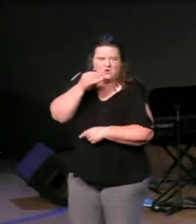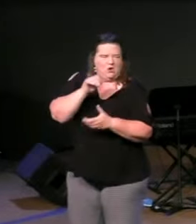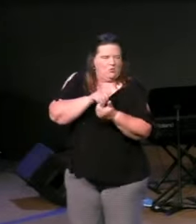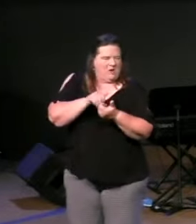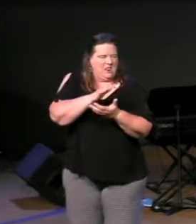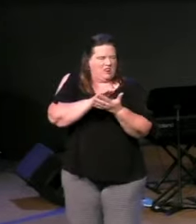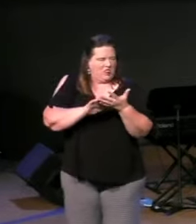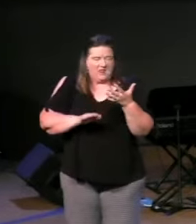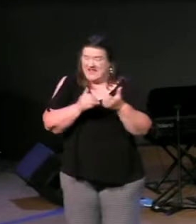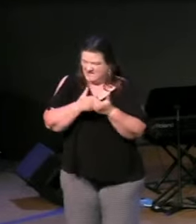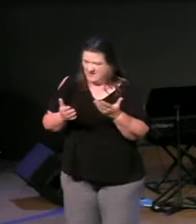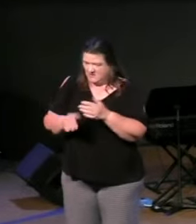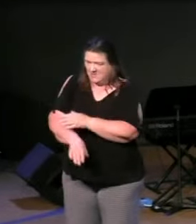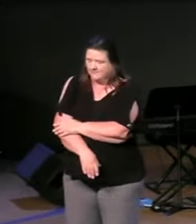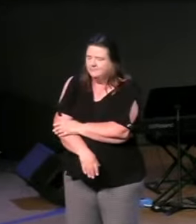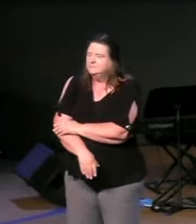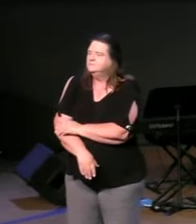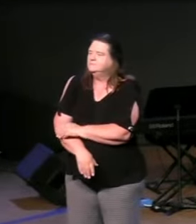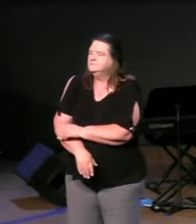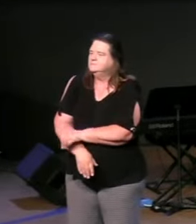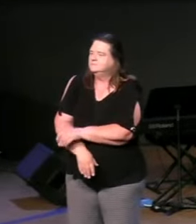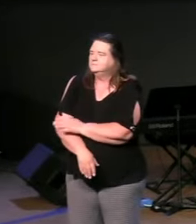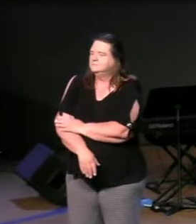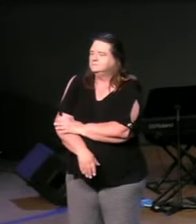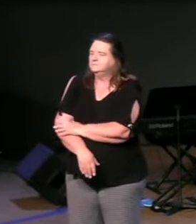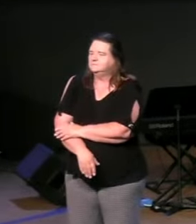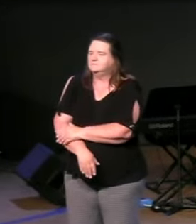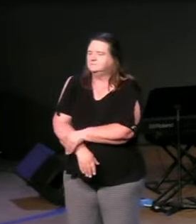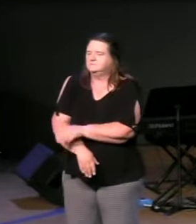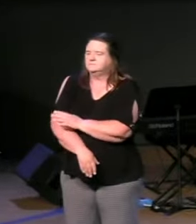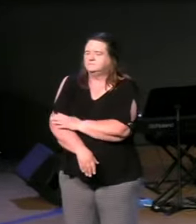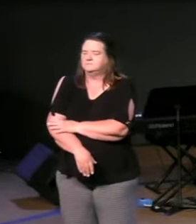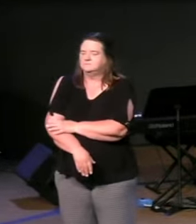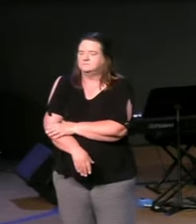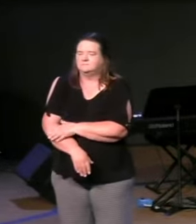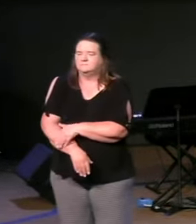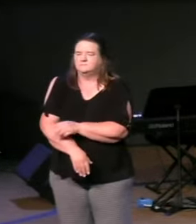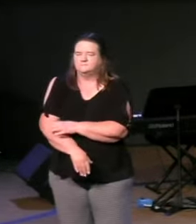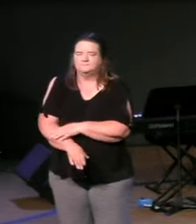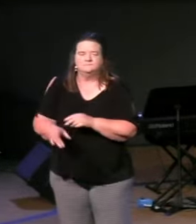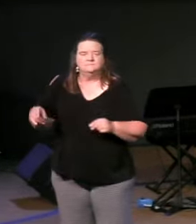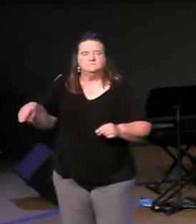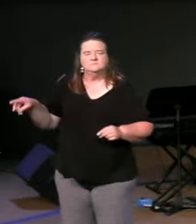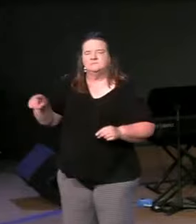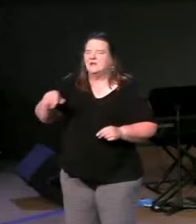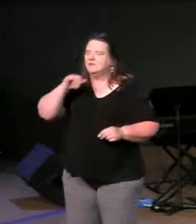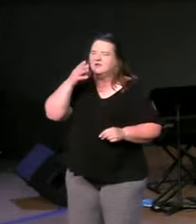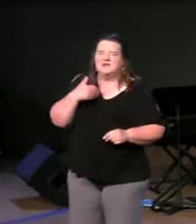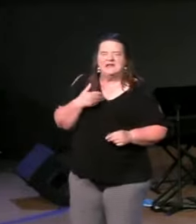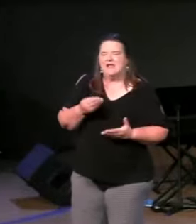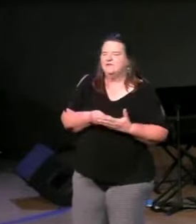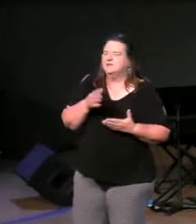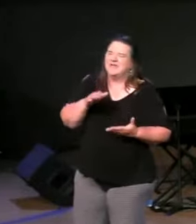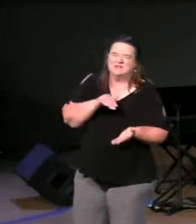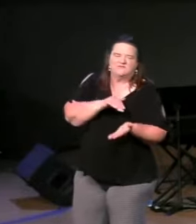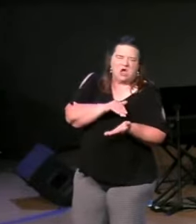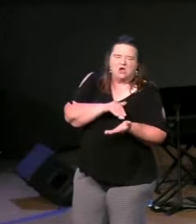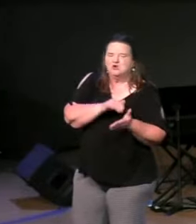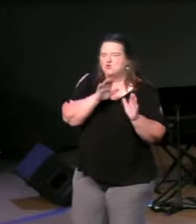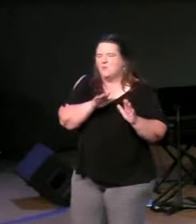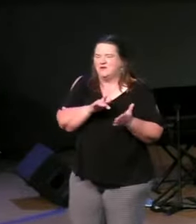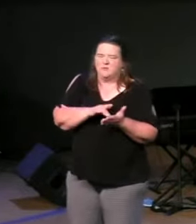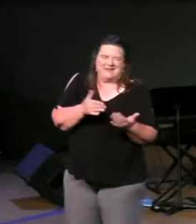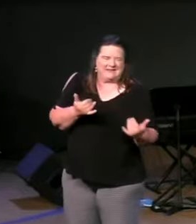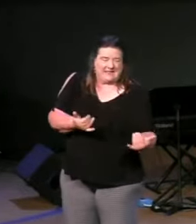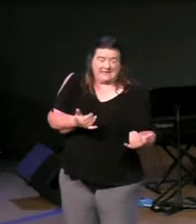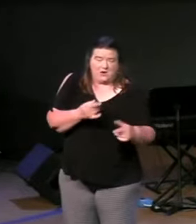of things, okay? Now, they didn't have expensive or experienced doctors or great medicine like we now have,